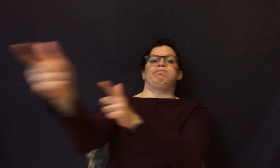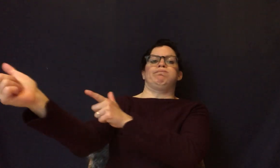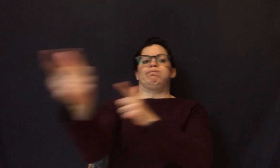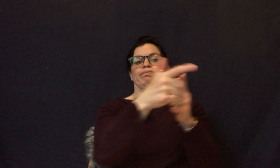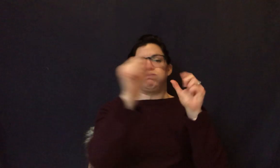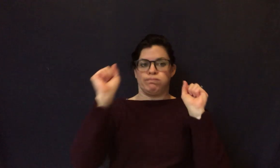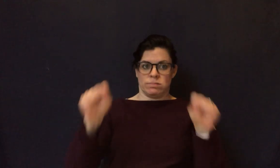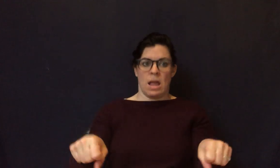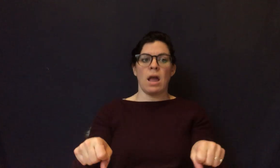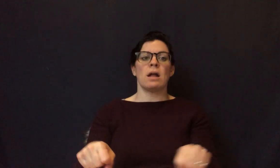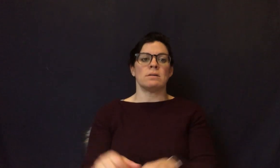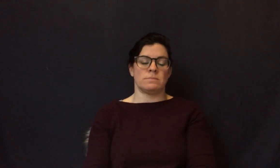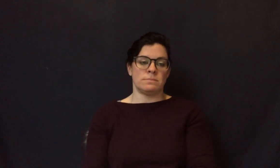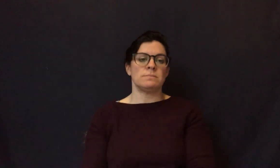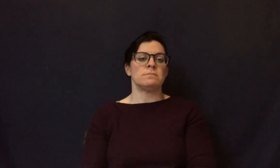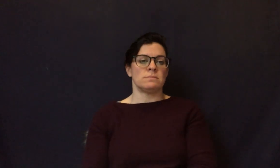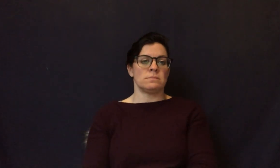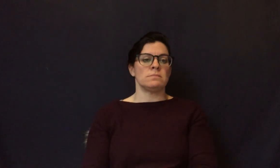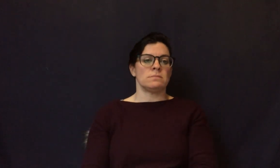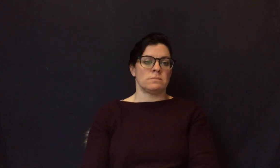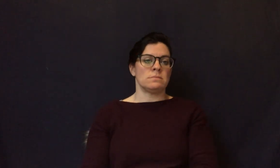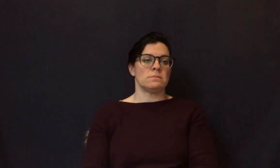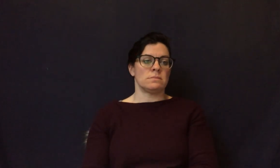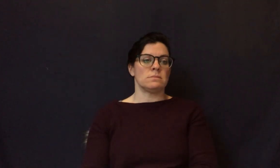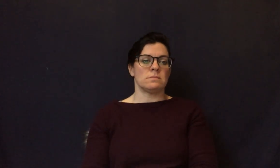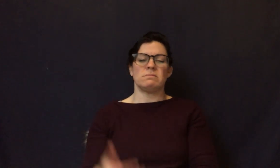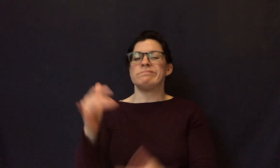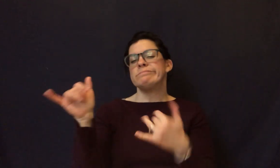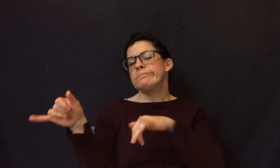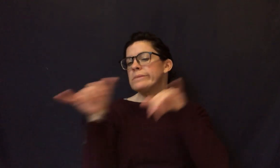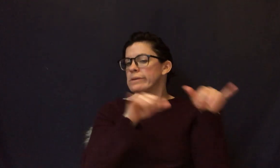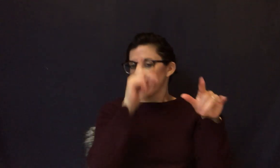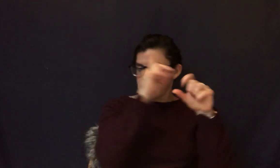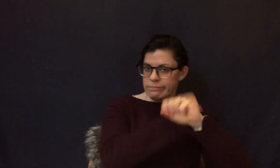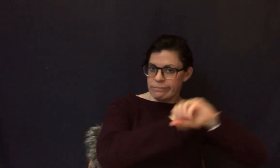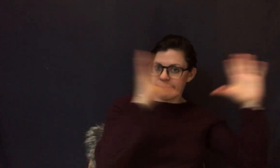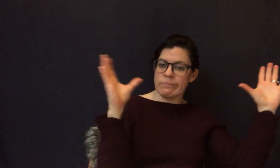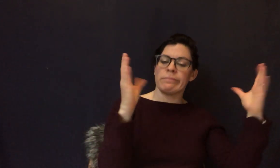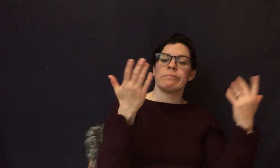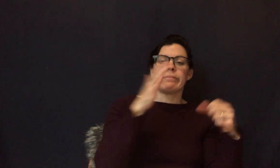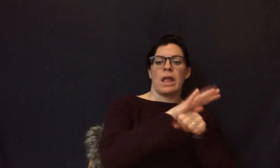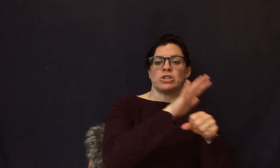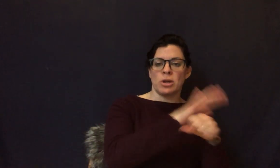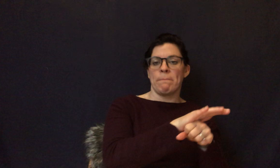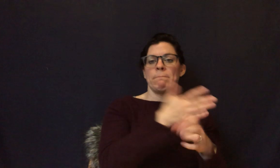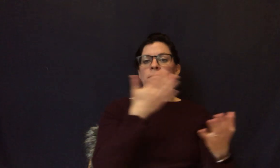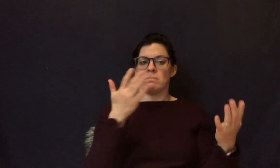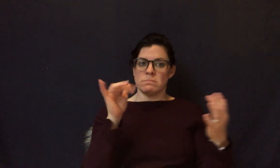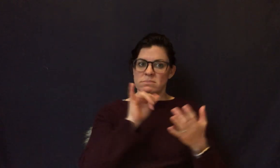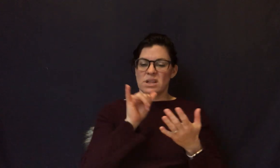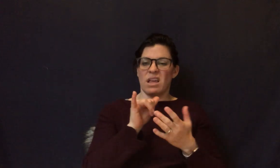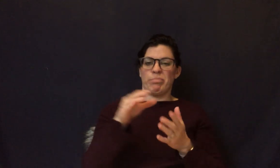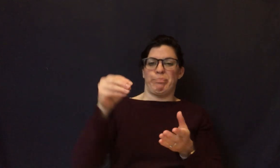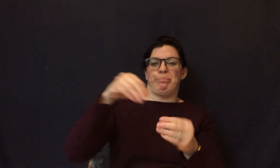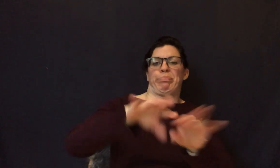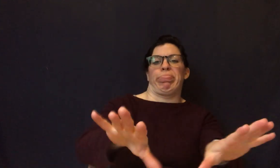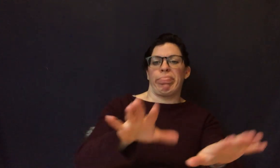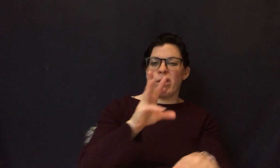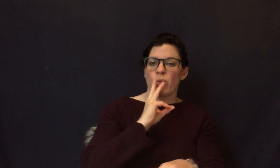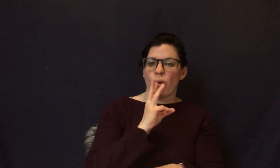Because it's perfect. You've seen it with mustard, you've seen it with ketchup, where all the good stuff's down the bottom. Same thing with a fire extinguisher. So if